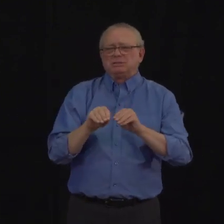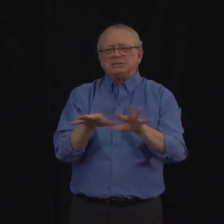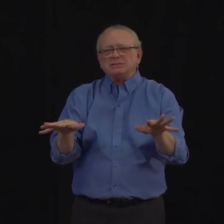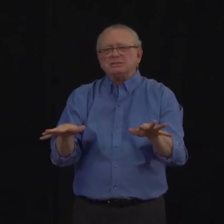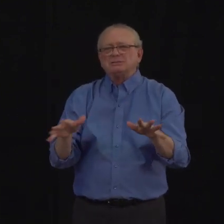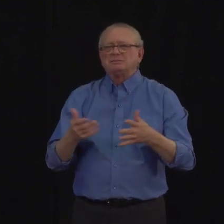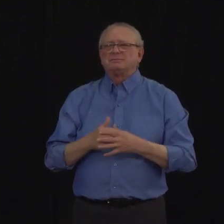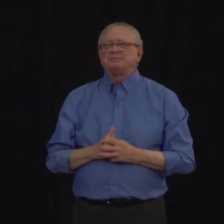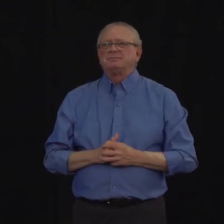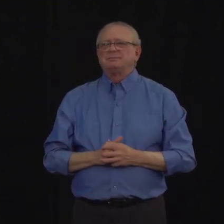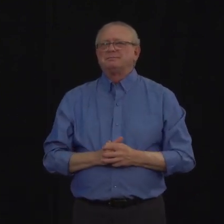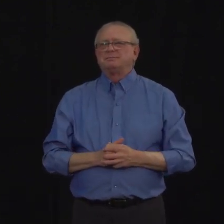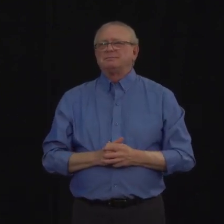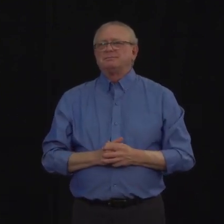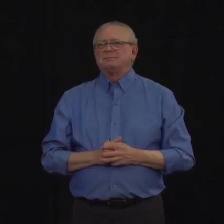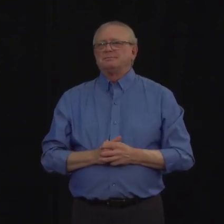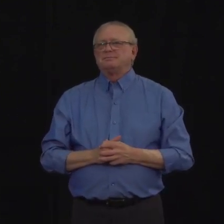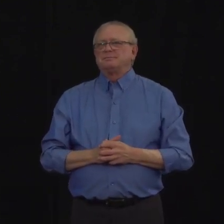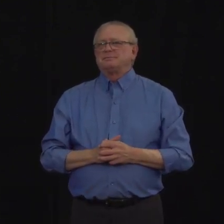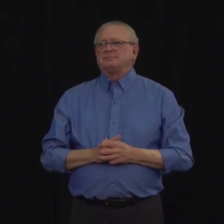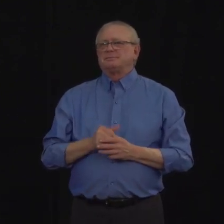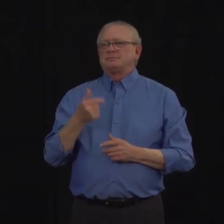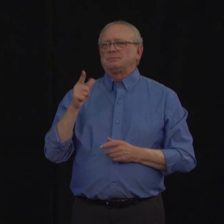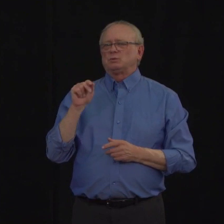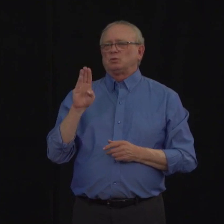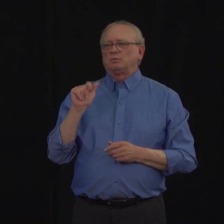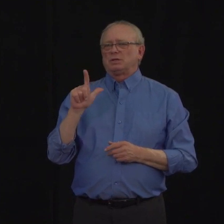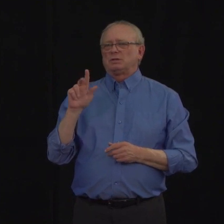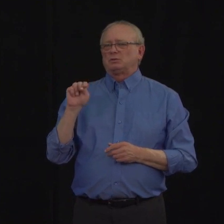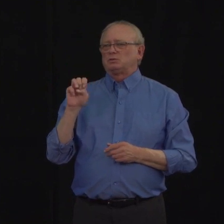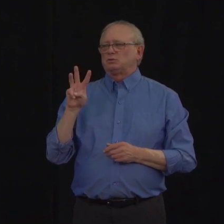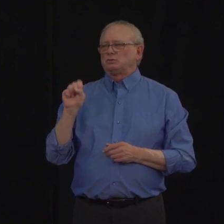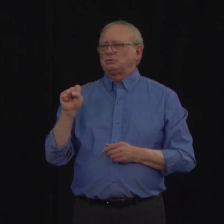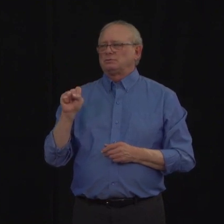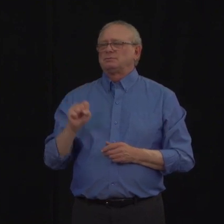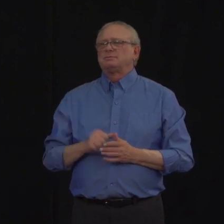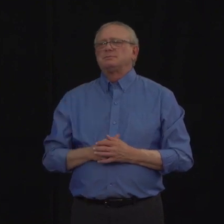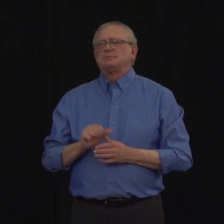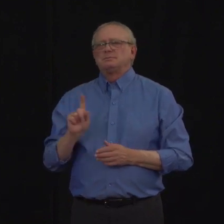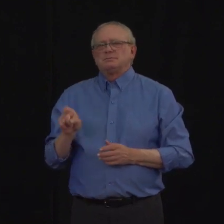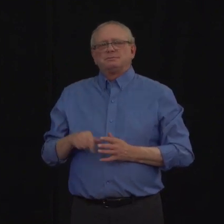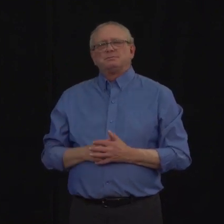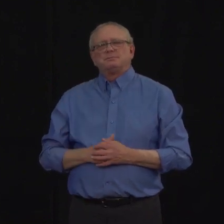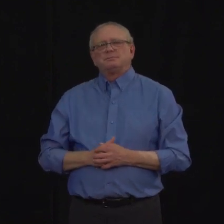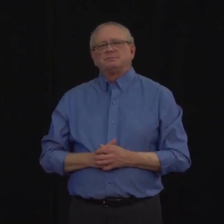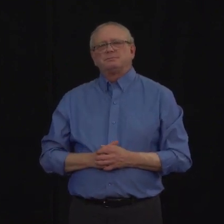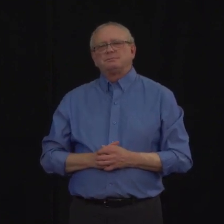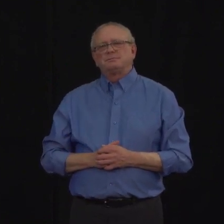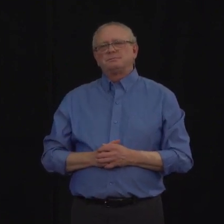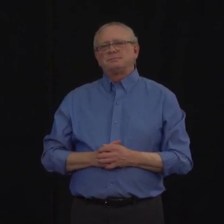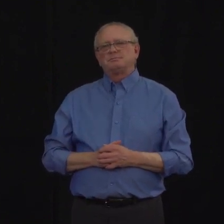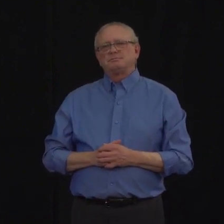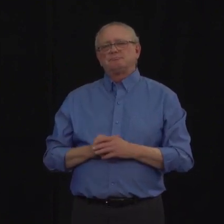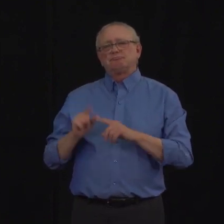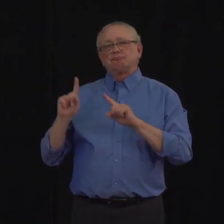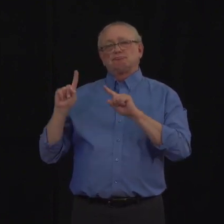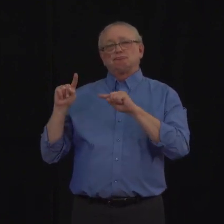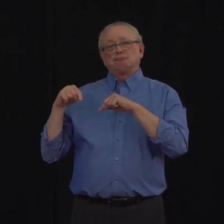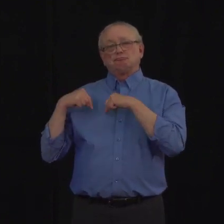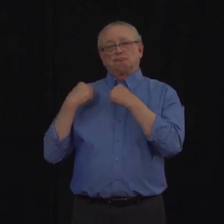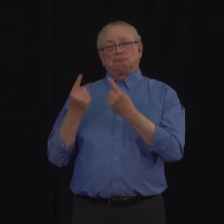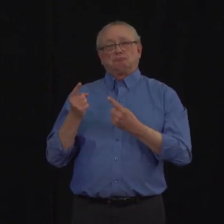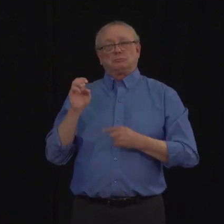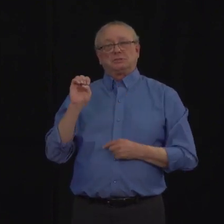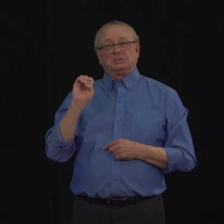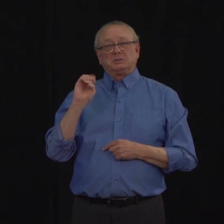Global News. Go ahead, Michael. Hi there, Dr. Hinshaw. With relatively unchanged numbers in Edmonton, the North Zone, the